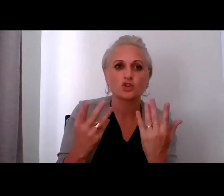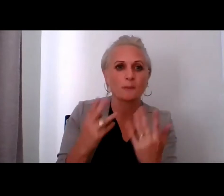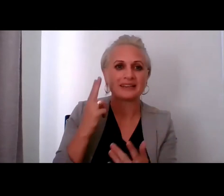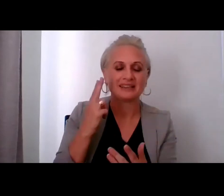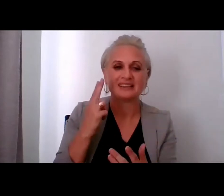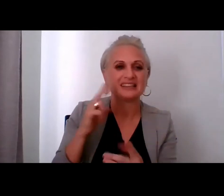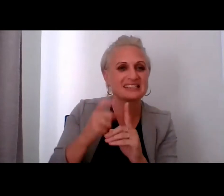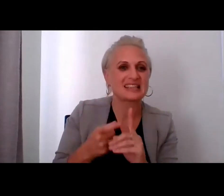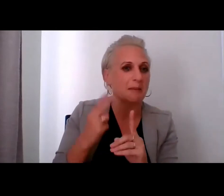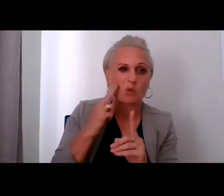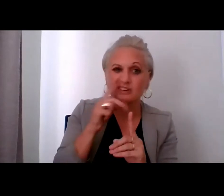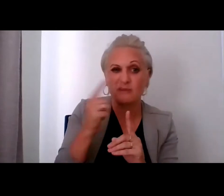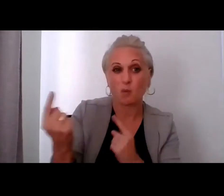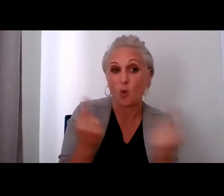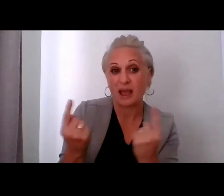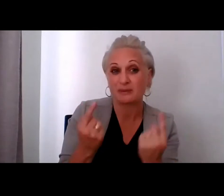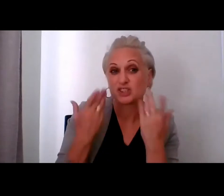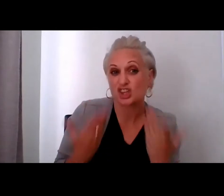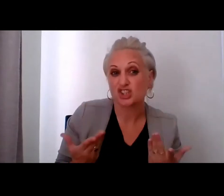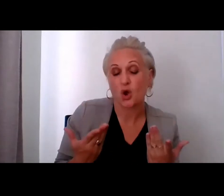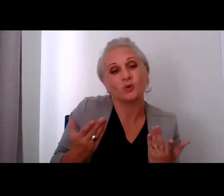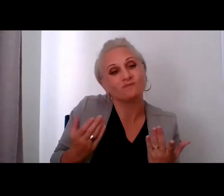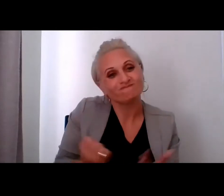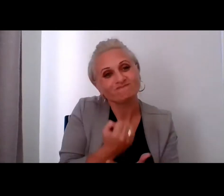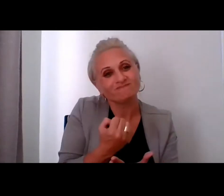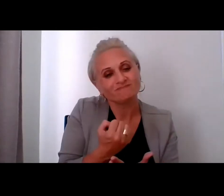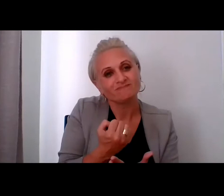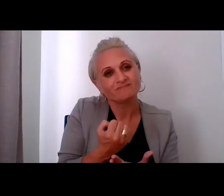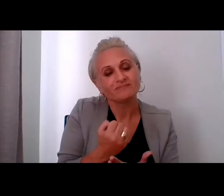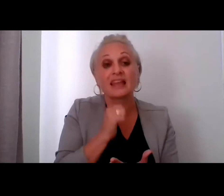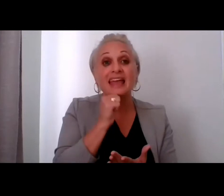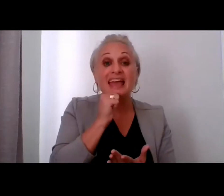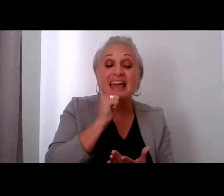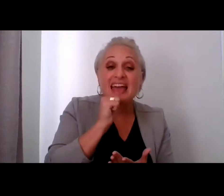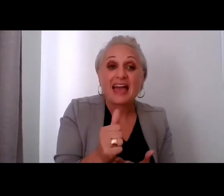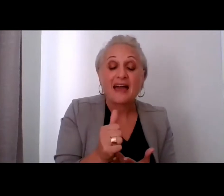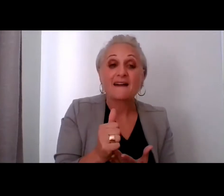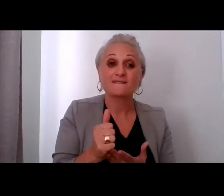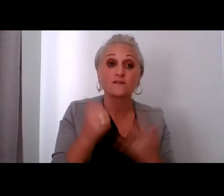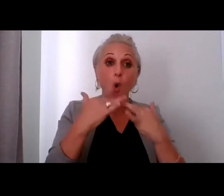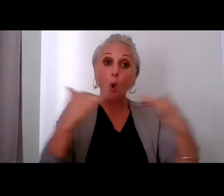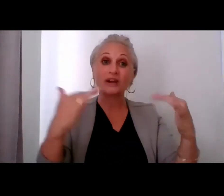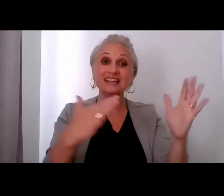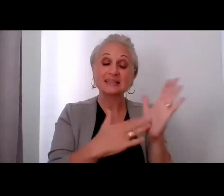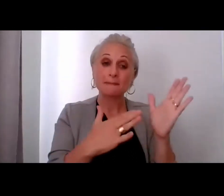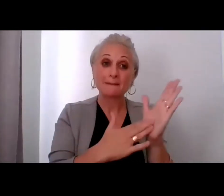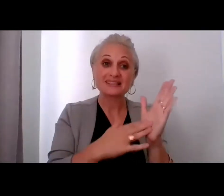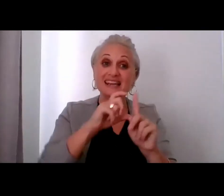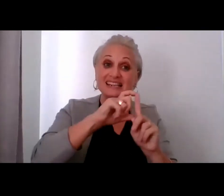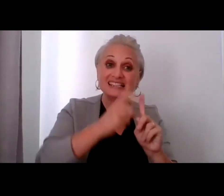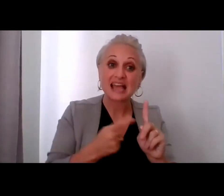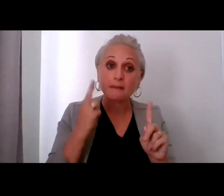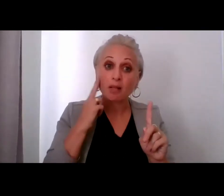And if the disabled sector is not made welcome as audience members, this reduces the likelihood